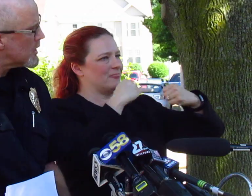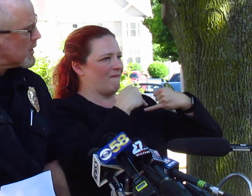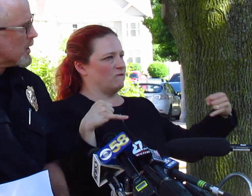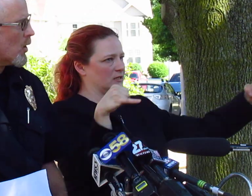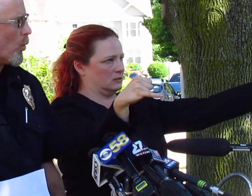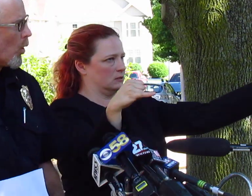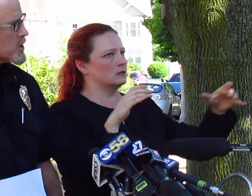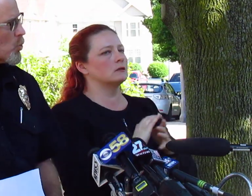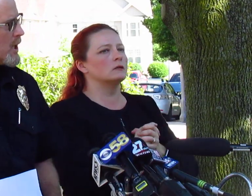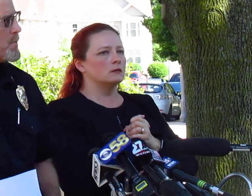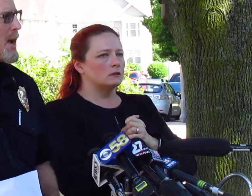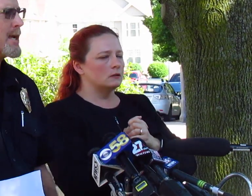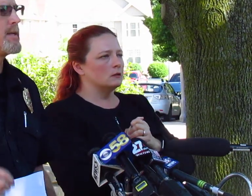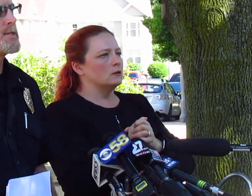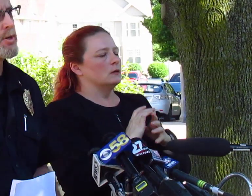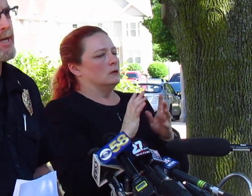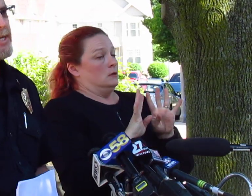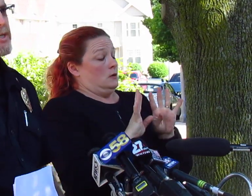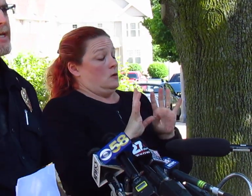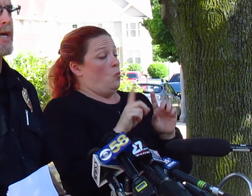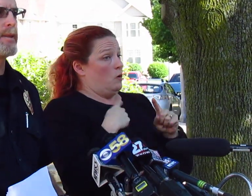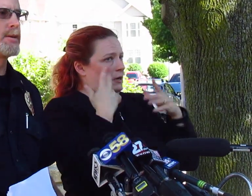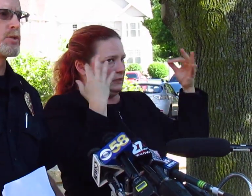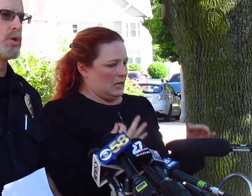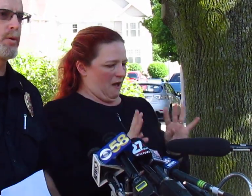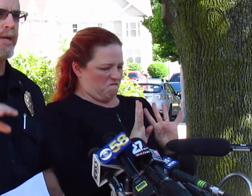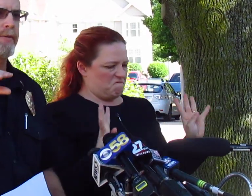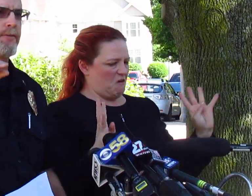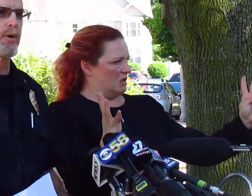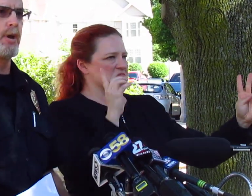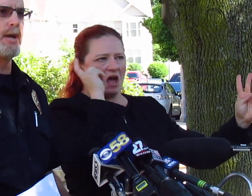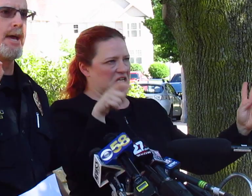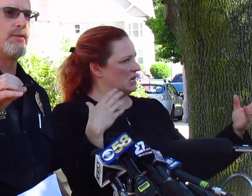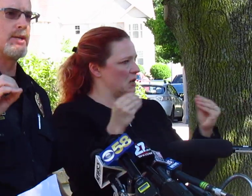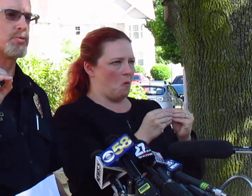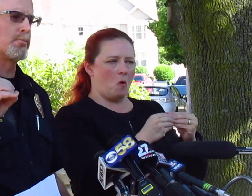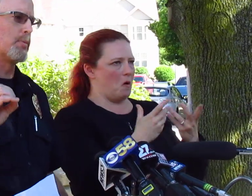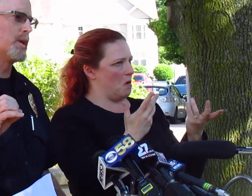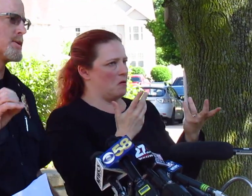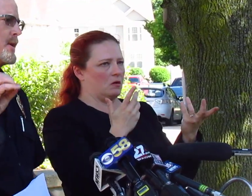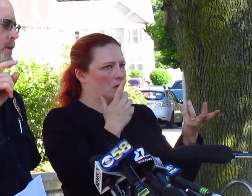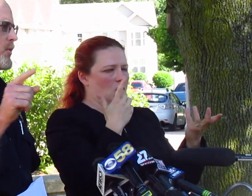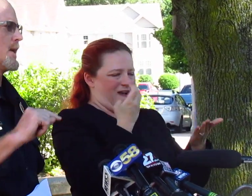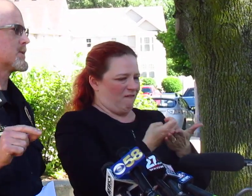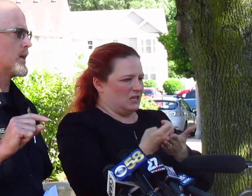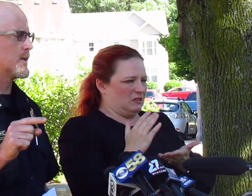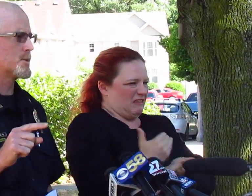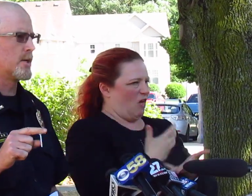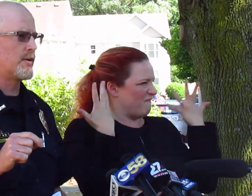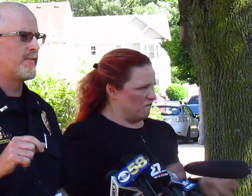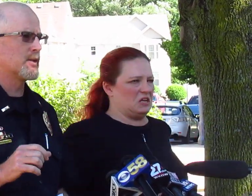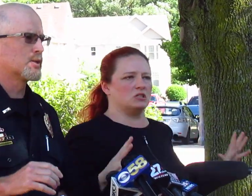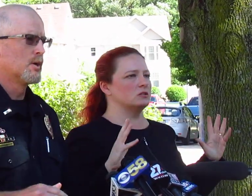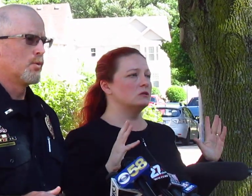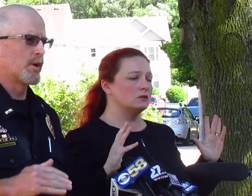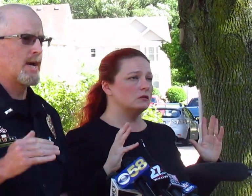fence. Once we make the determination, again, that there's no need for an evidentiary purpose for that